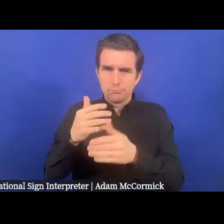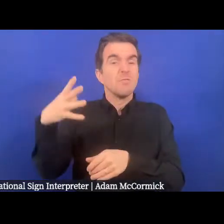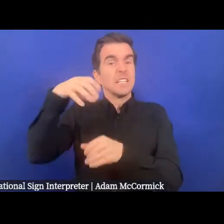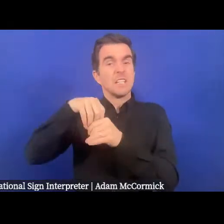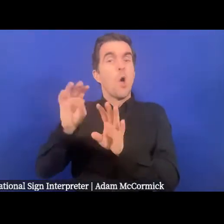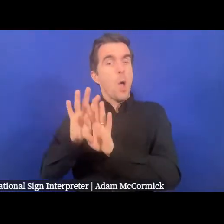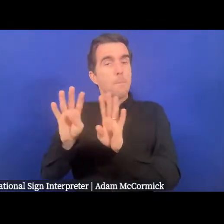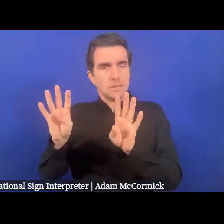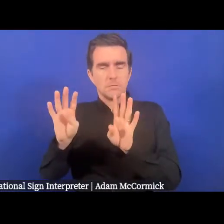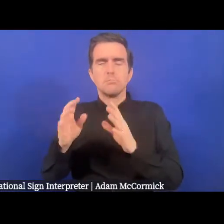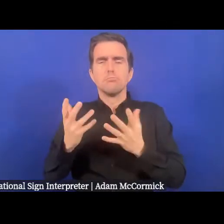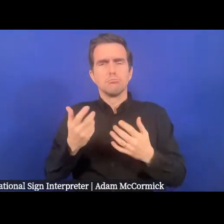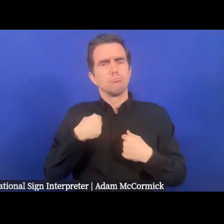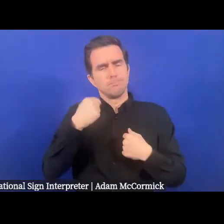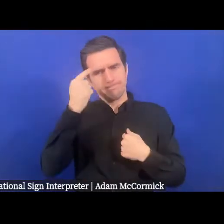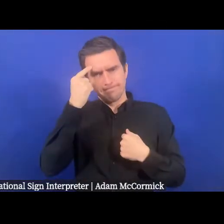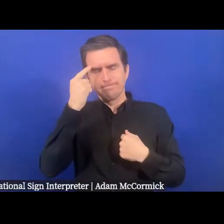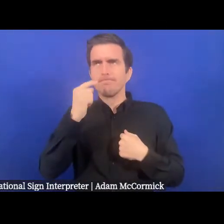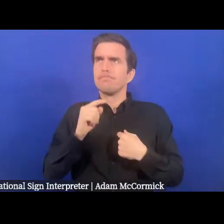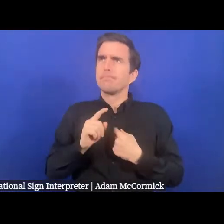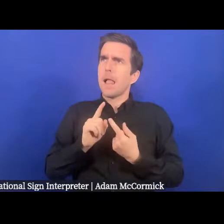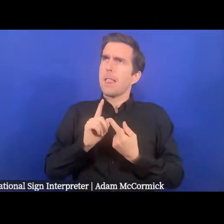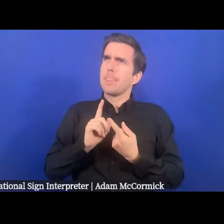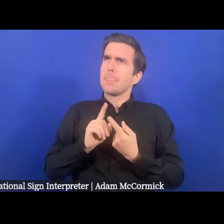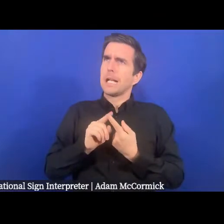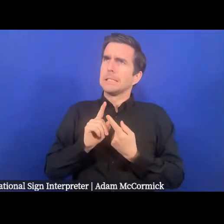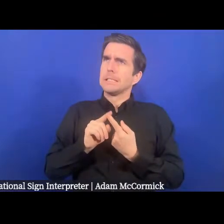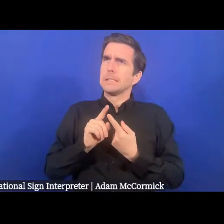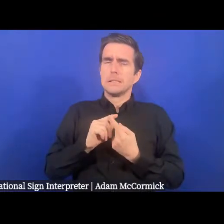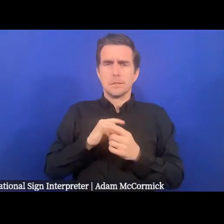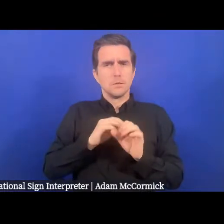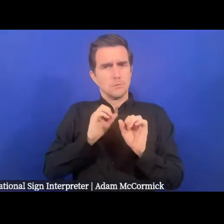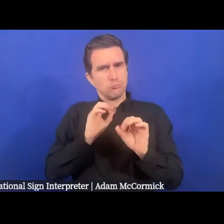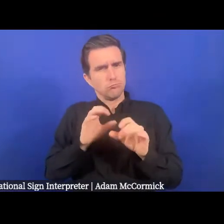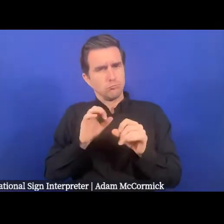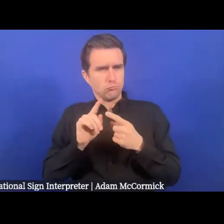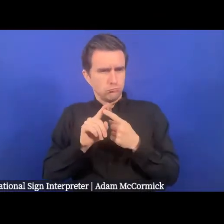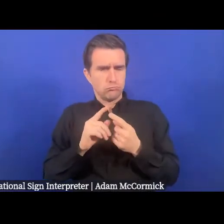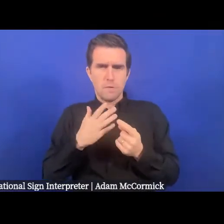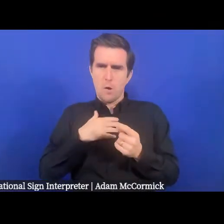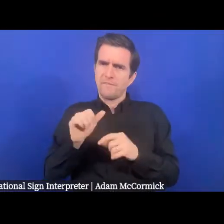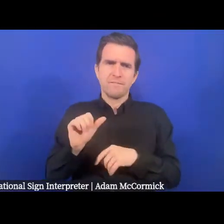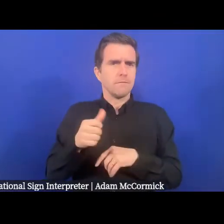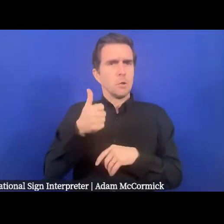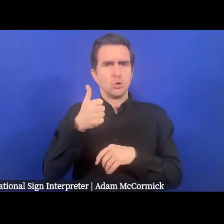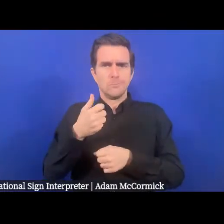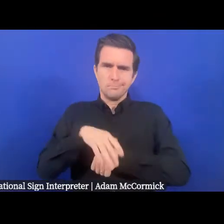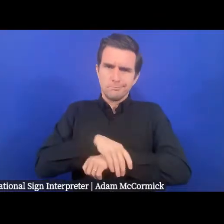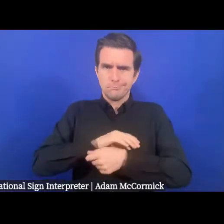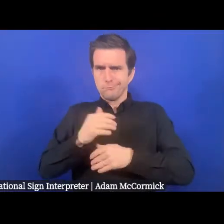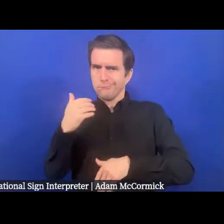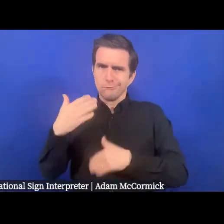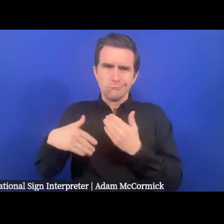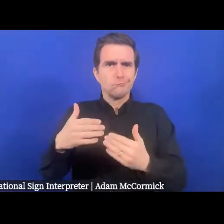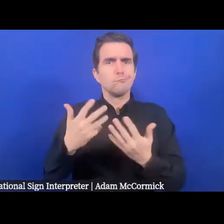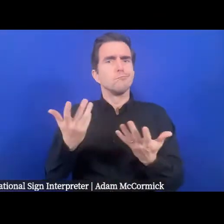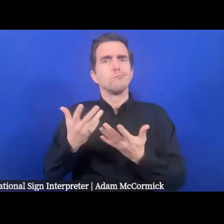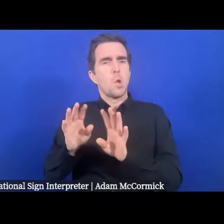initiative as a committee, is to set up a mentorship program in all of the